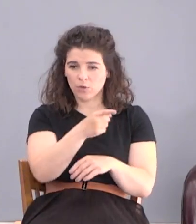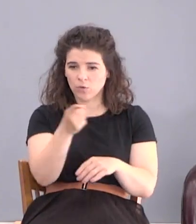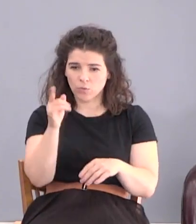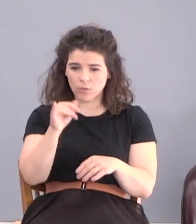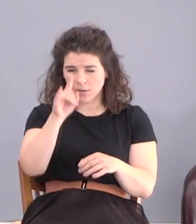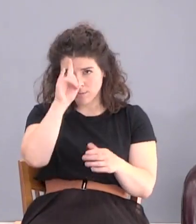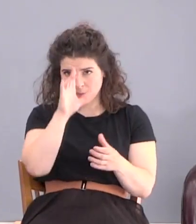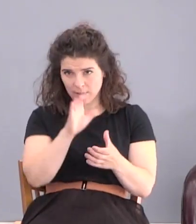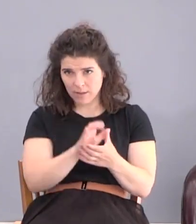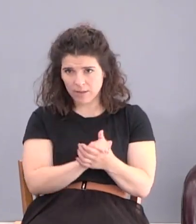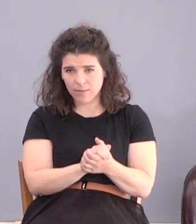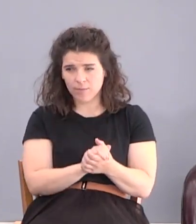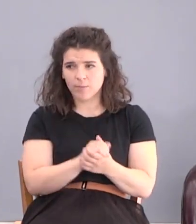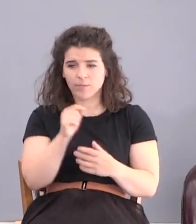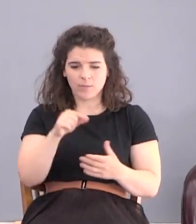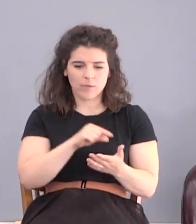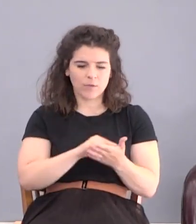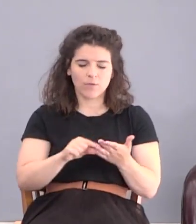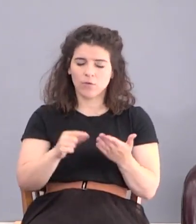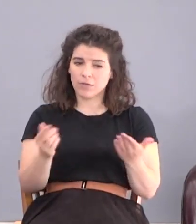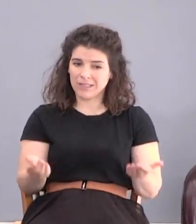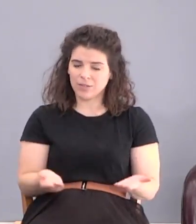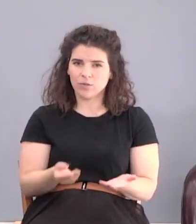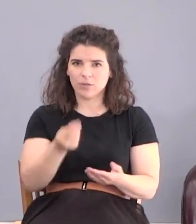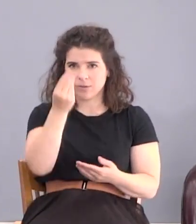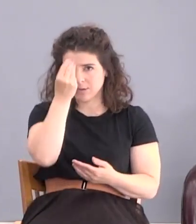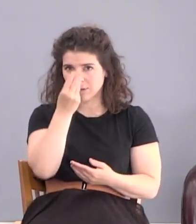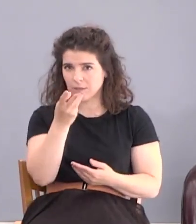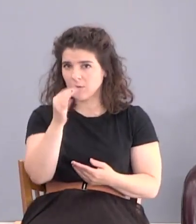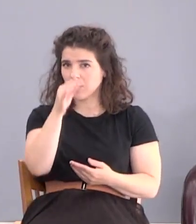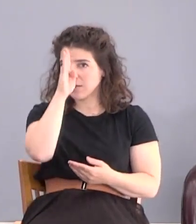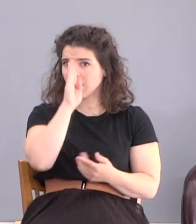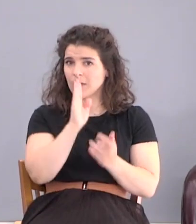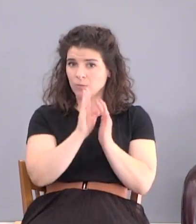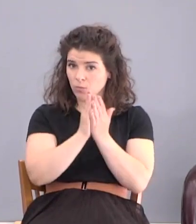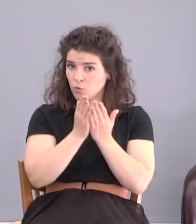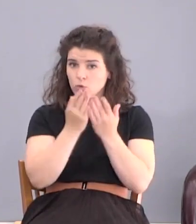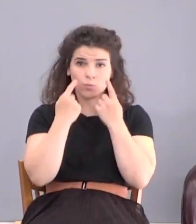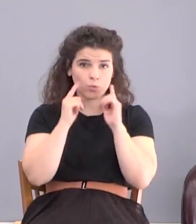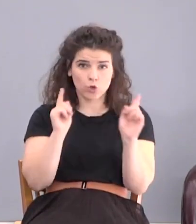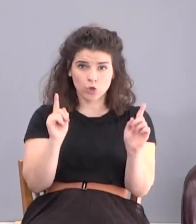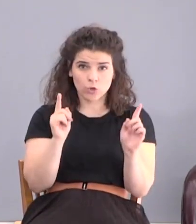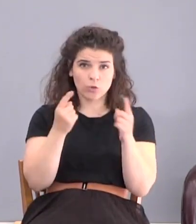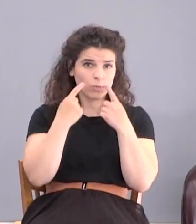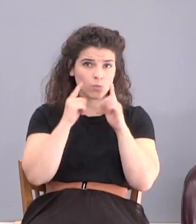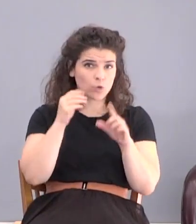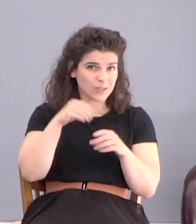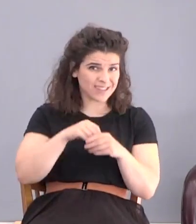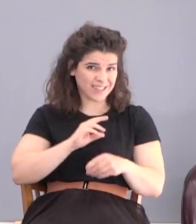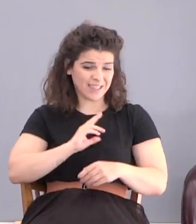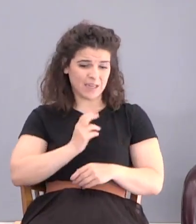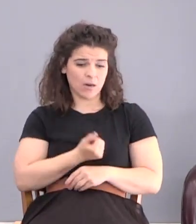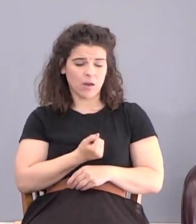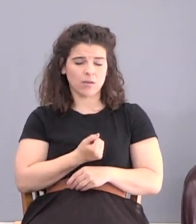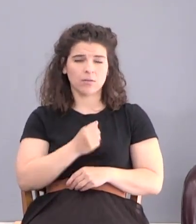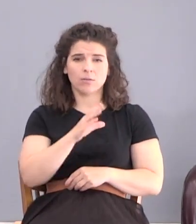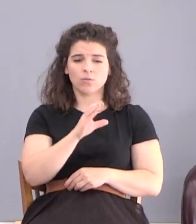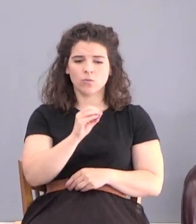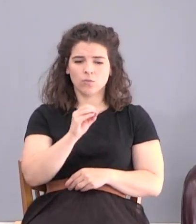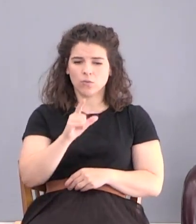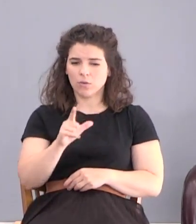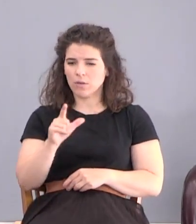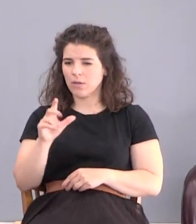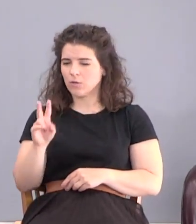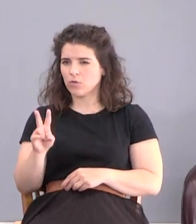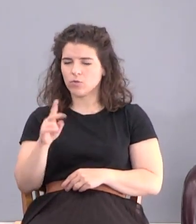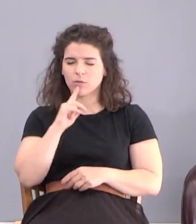believe." This verse right here is telling us that God's word works, and it works in us. And so in Colossians 2, when it says, "As